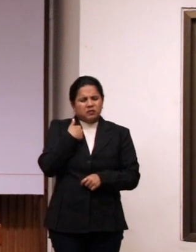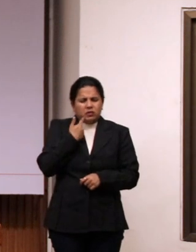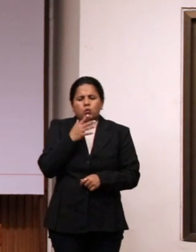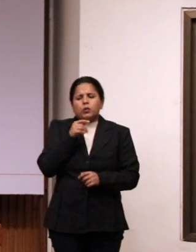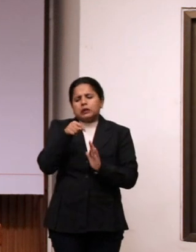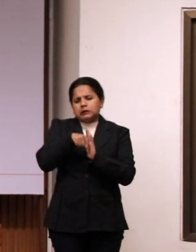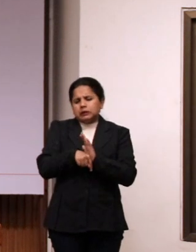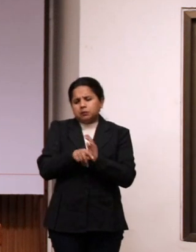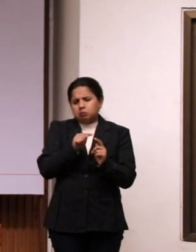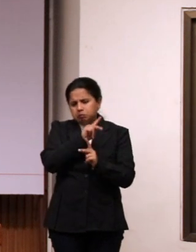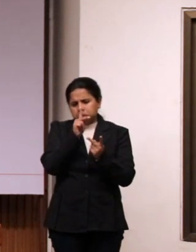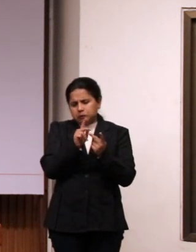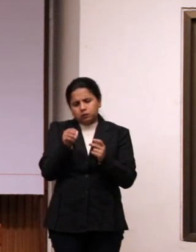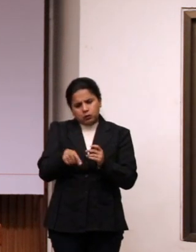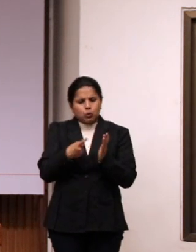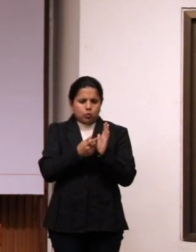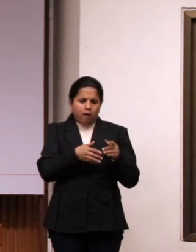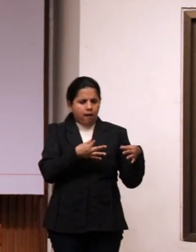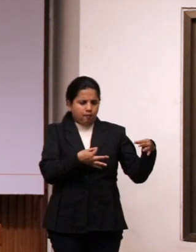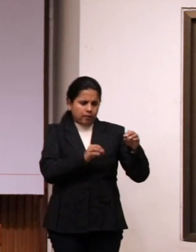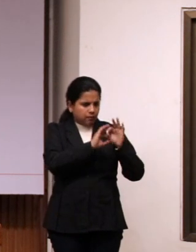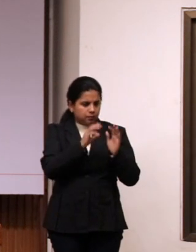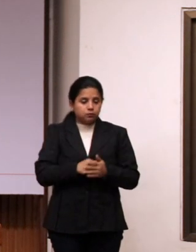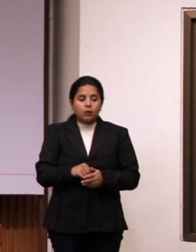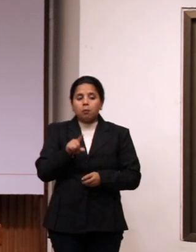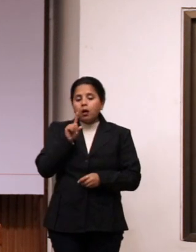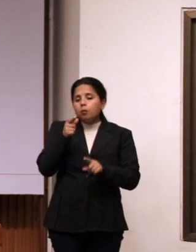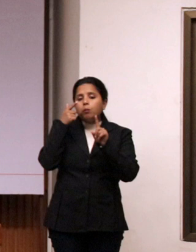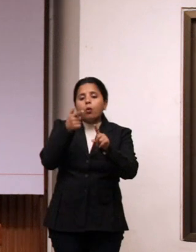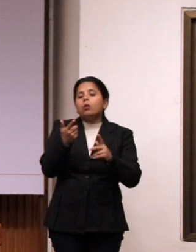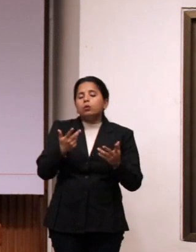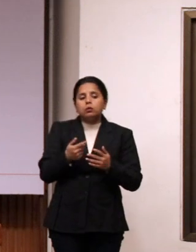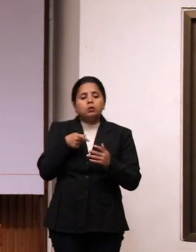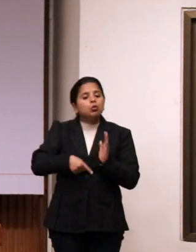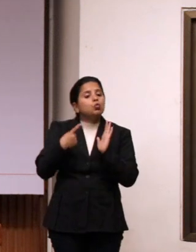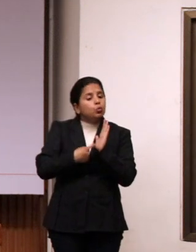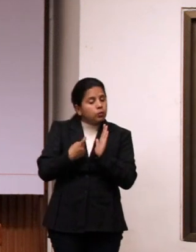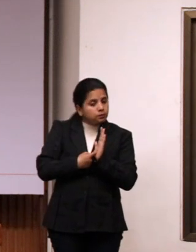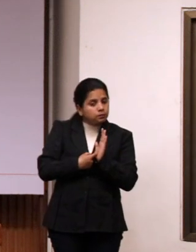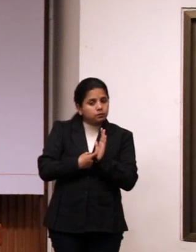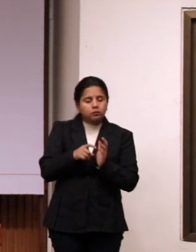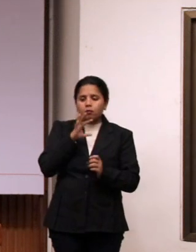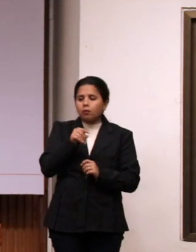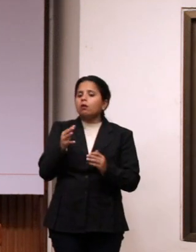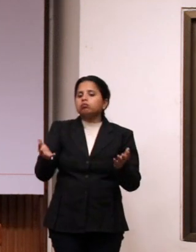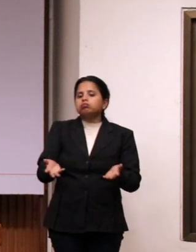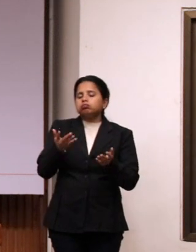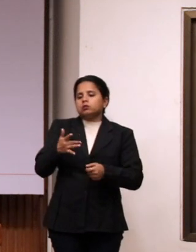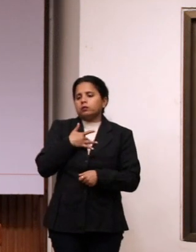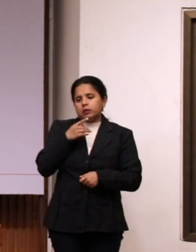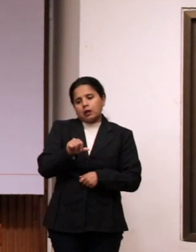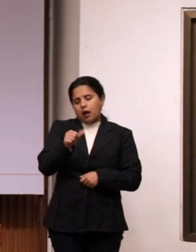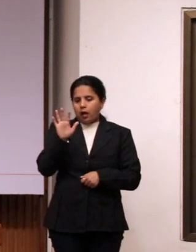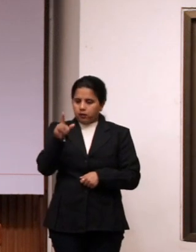want to quote the exact figure. This rule is there with me. But the point is, this rule actually encourages, now another